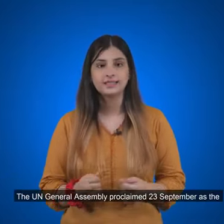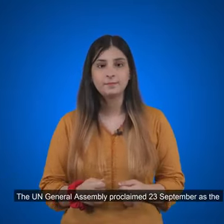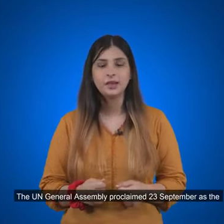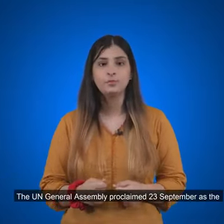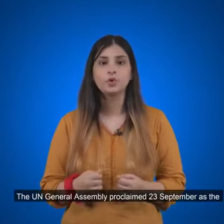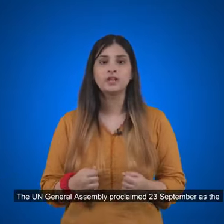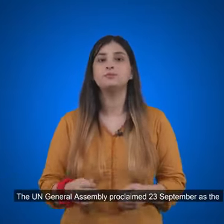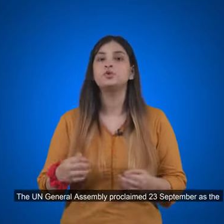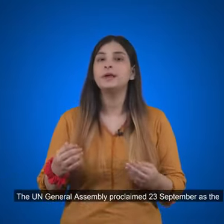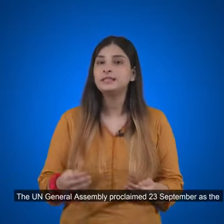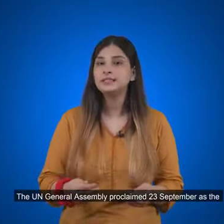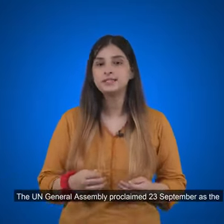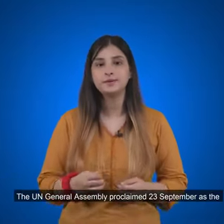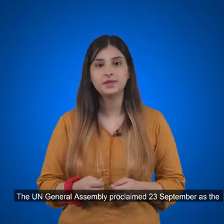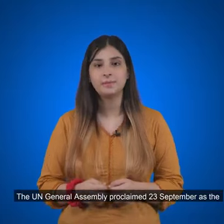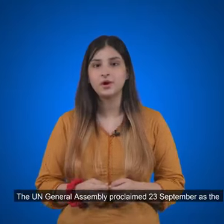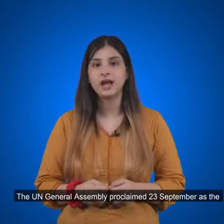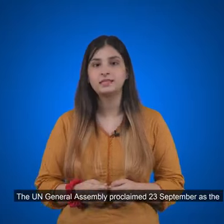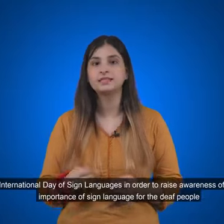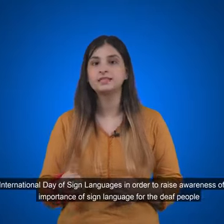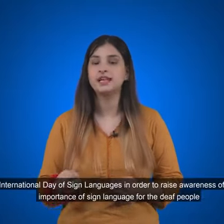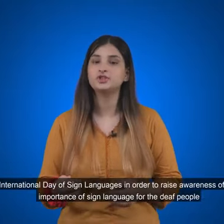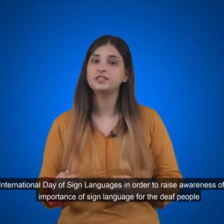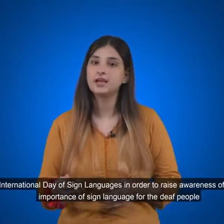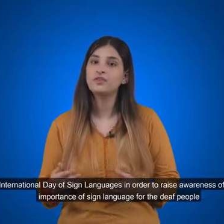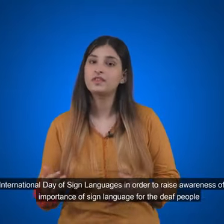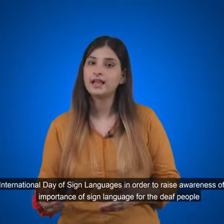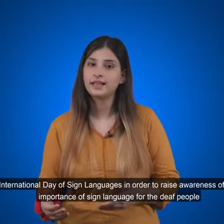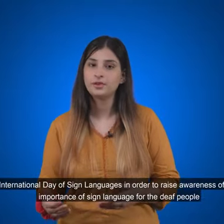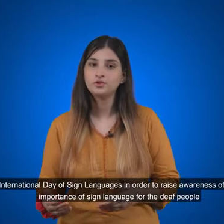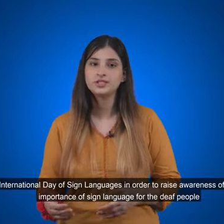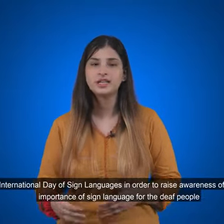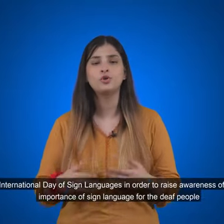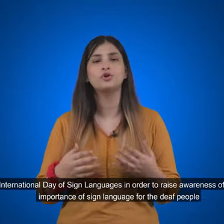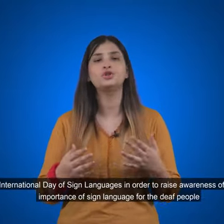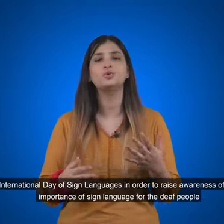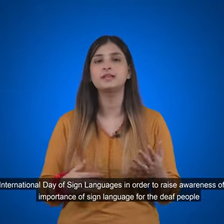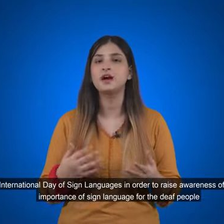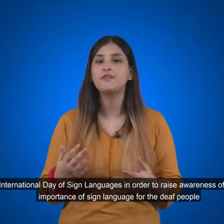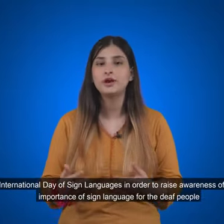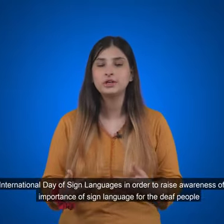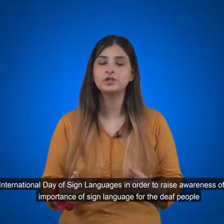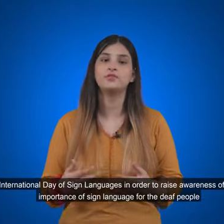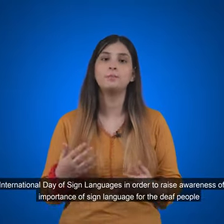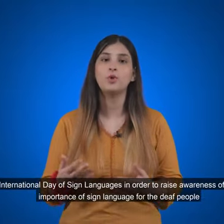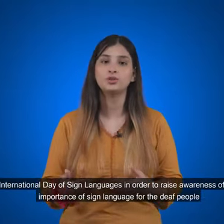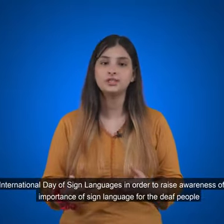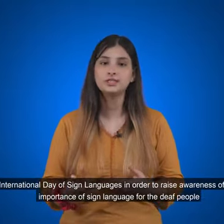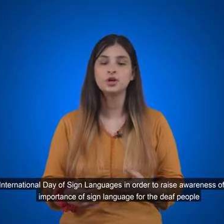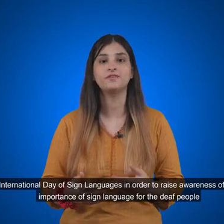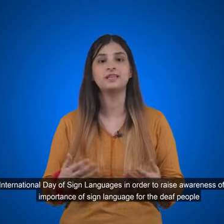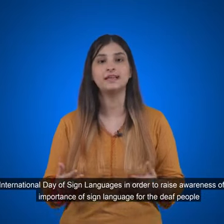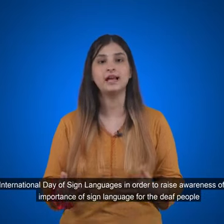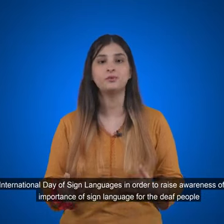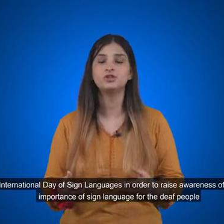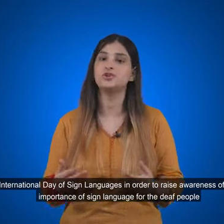Assembly proclaimed 23rd September as the International Day of Sign Languages in order to raise awareness of the importance of sign language for the